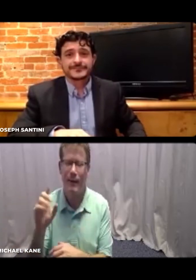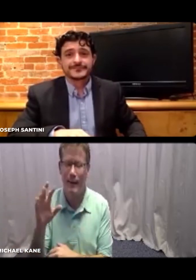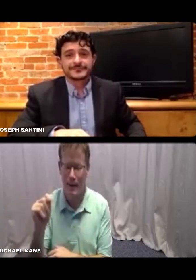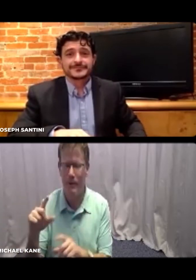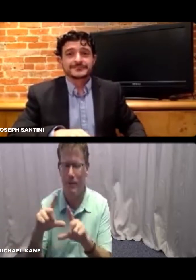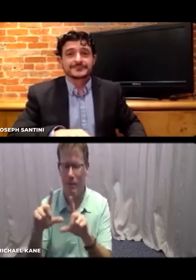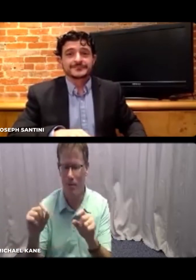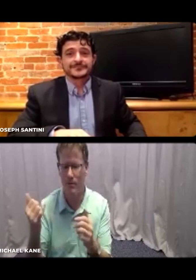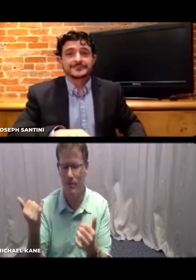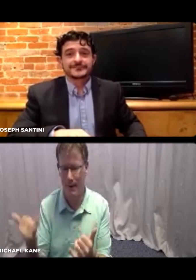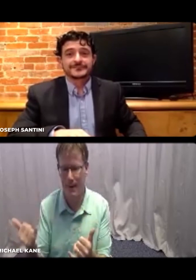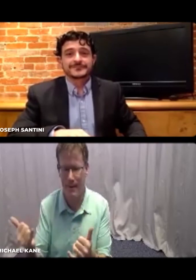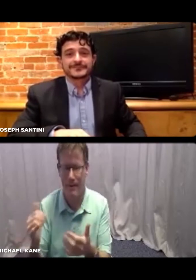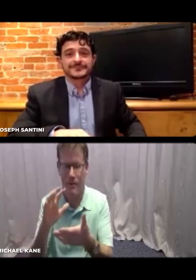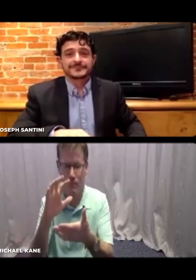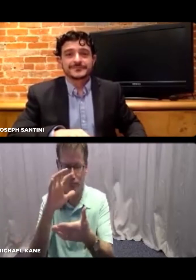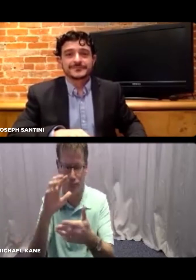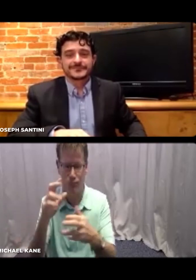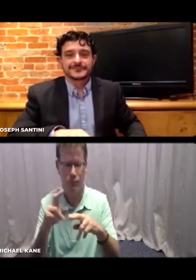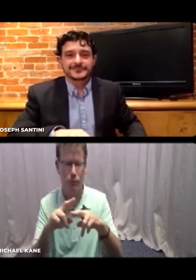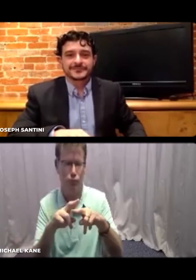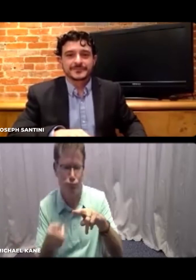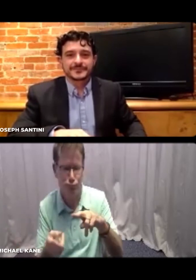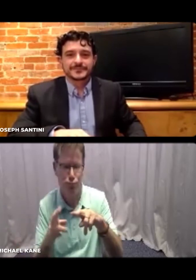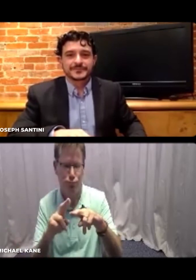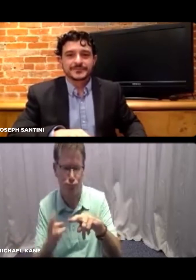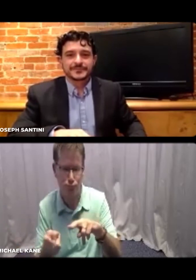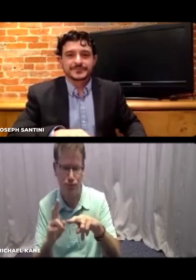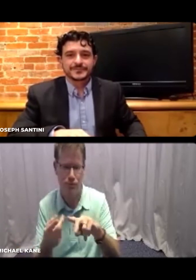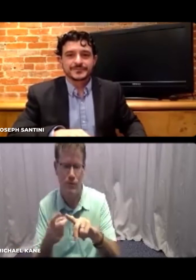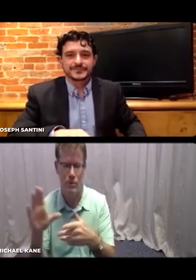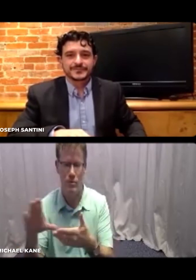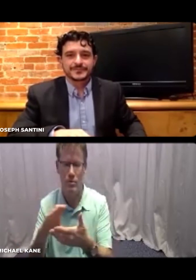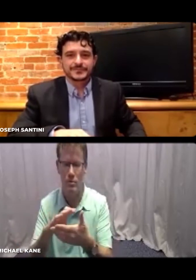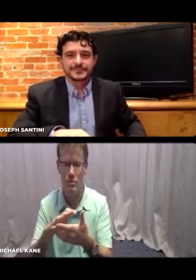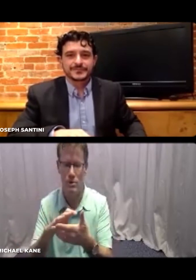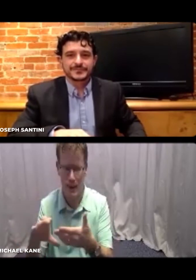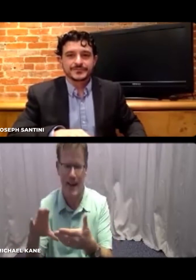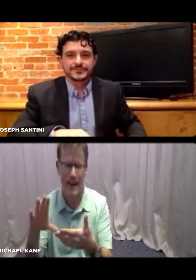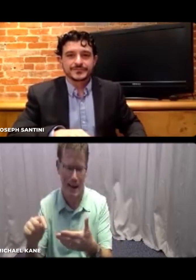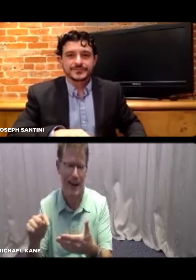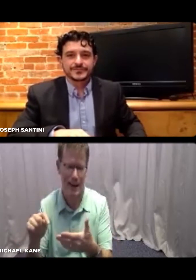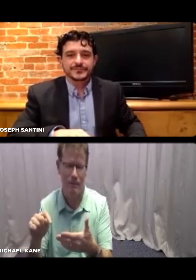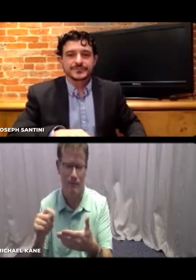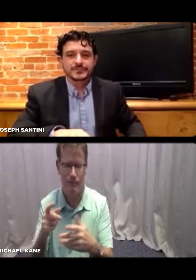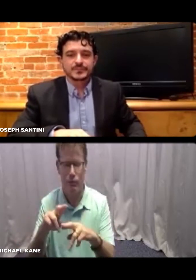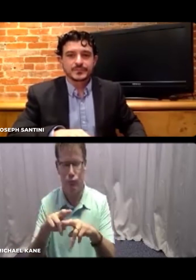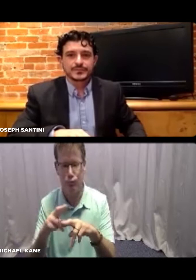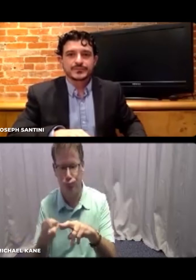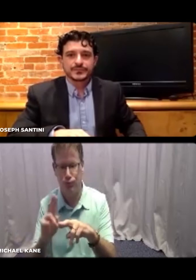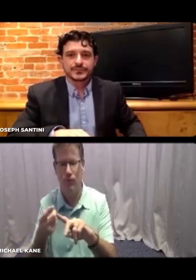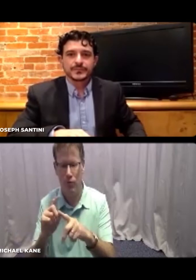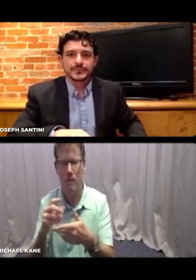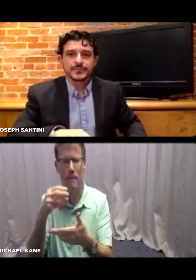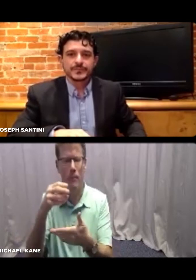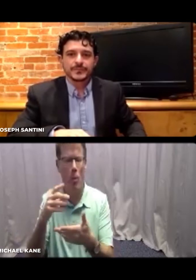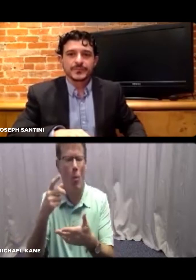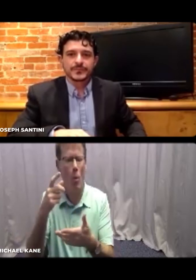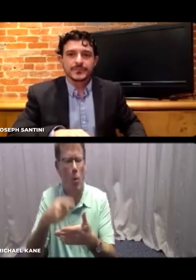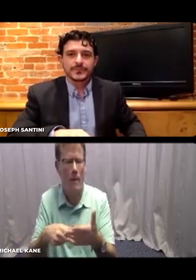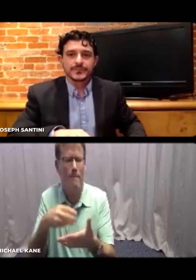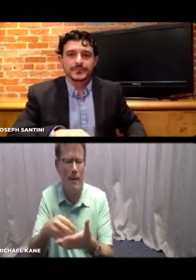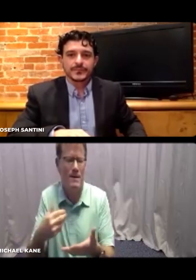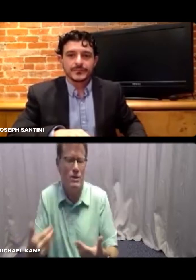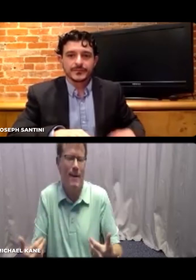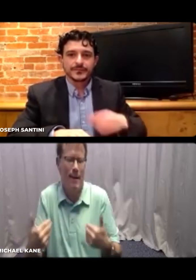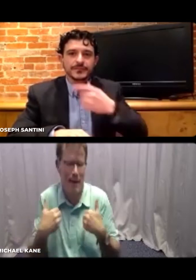that one. Just have a debit card for now." And she'll see the money as it comes out of